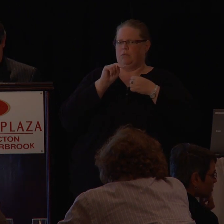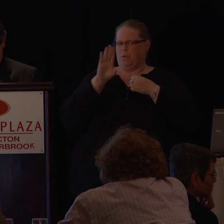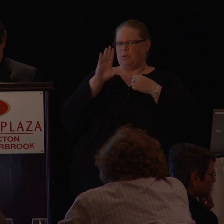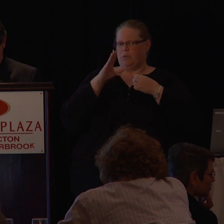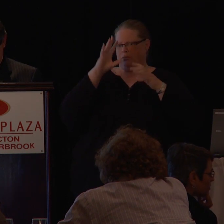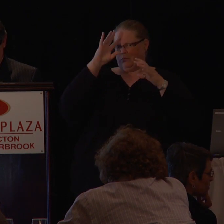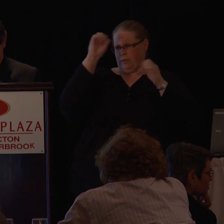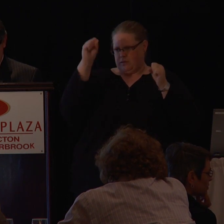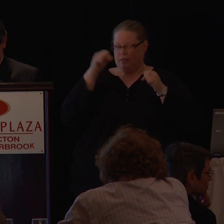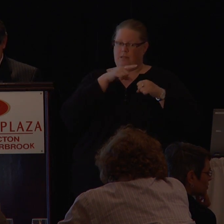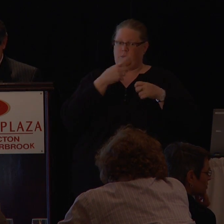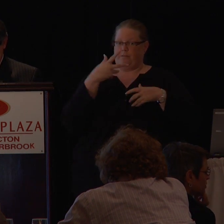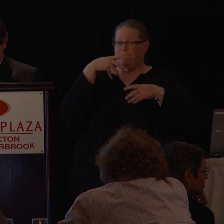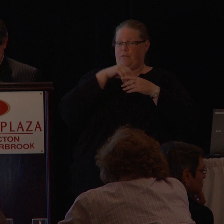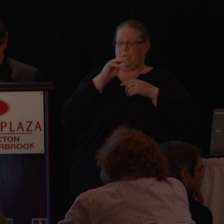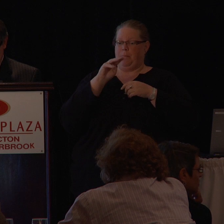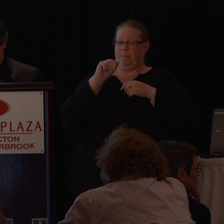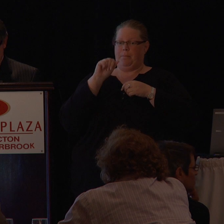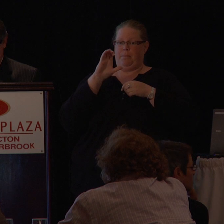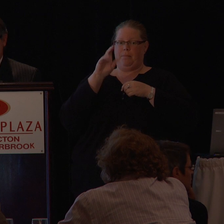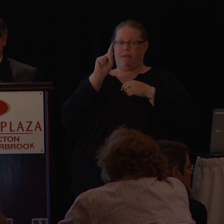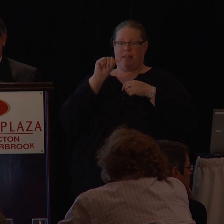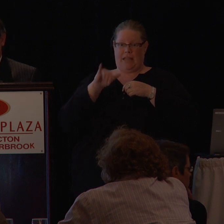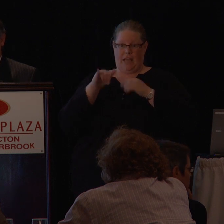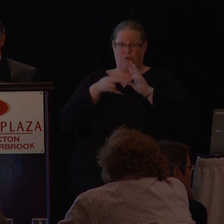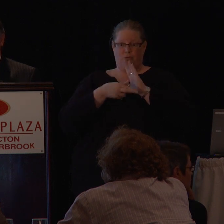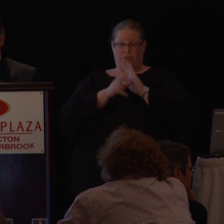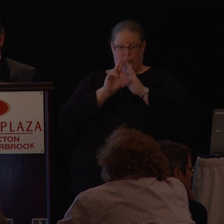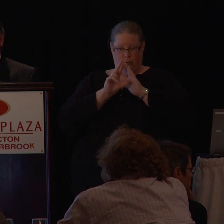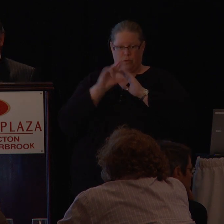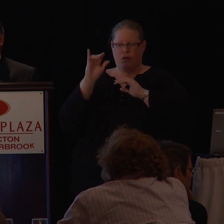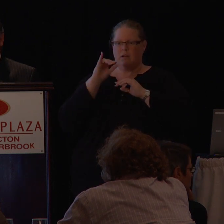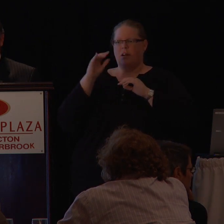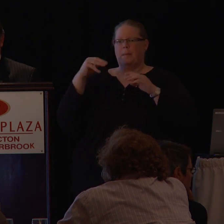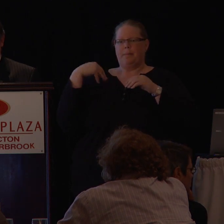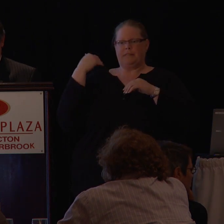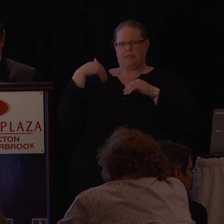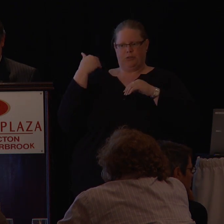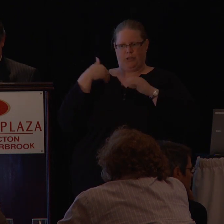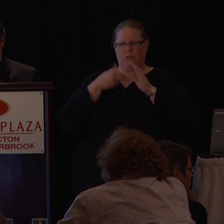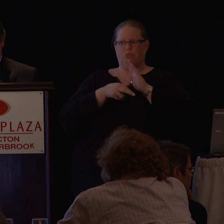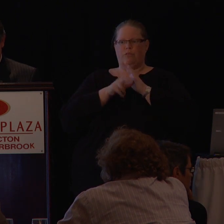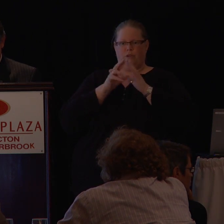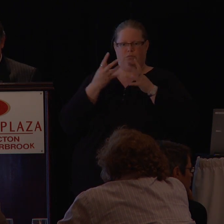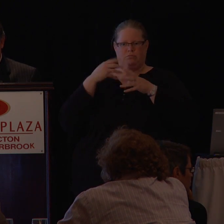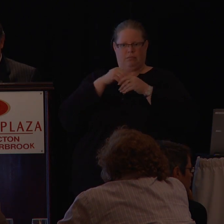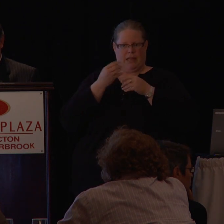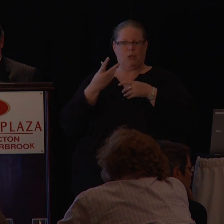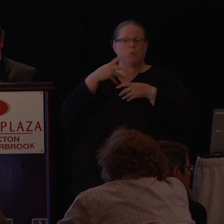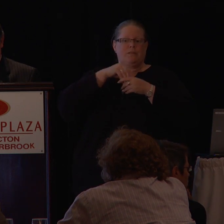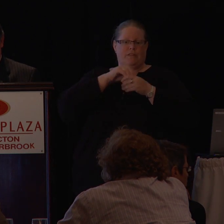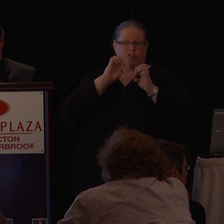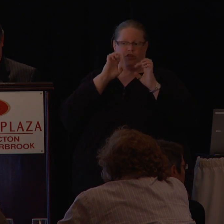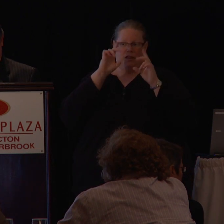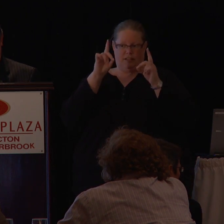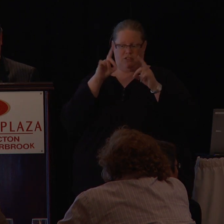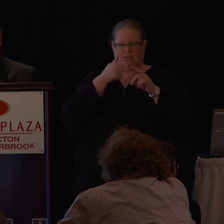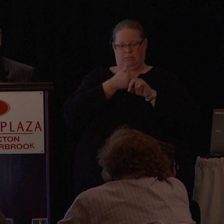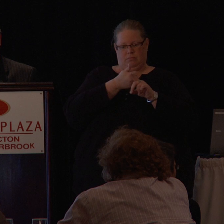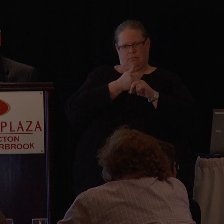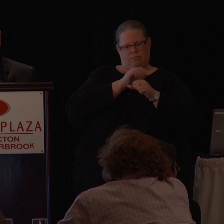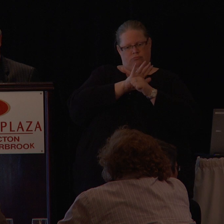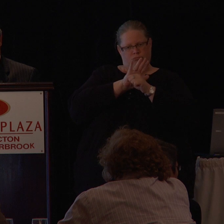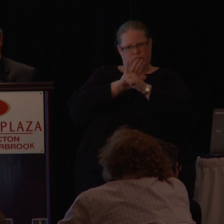Inclusion Review and the Ministerial Review on Inclusive Education, where he advocated for